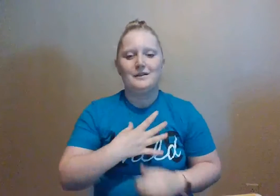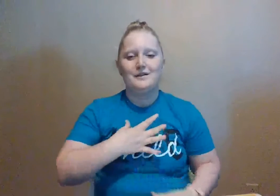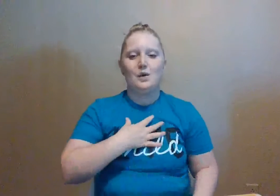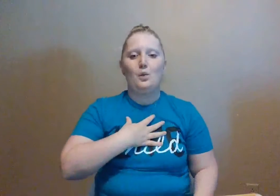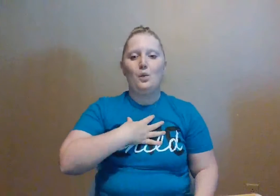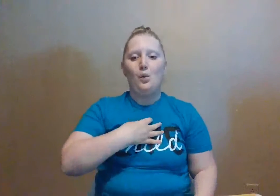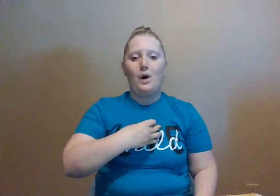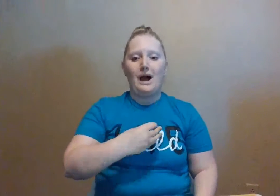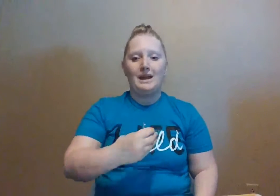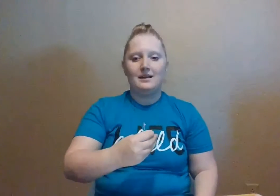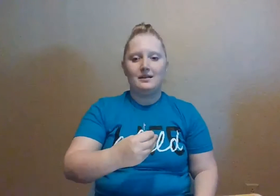So, white,